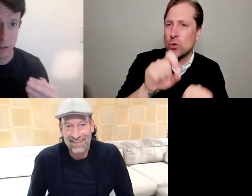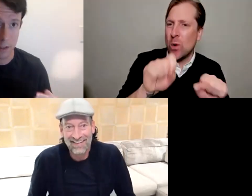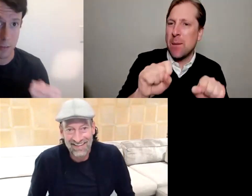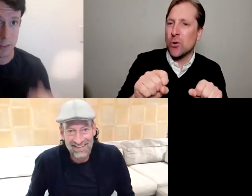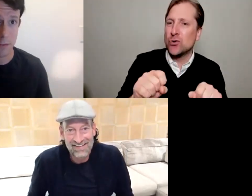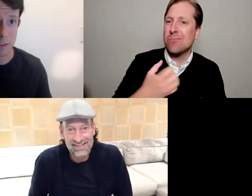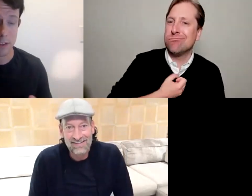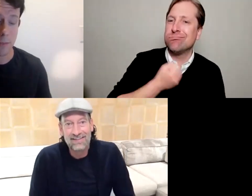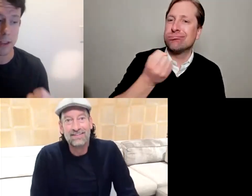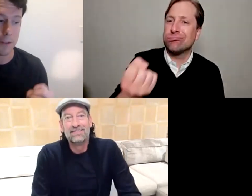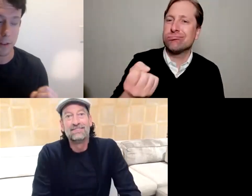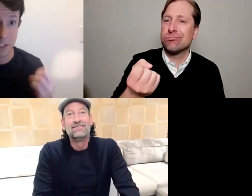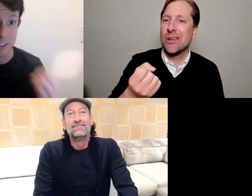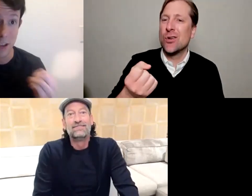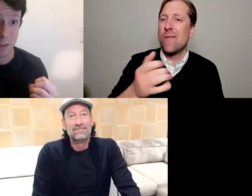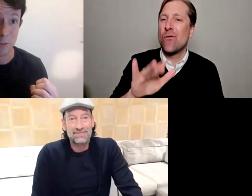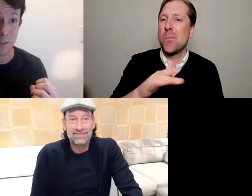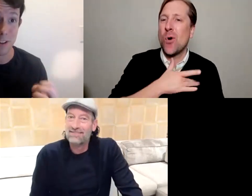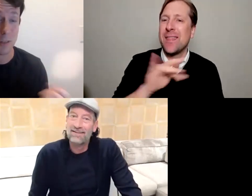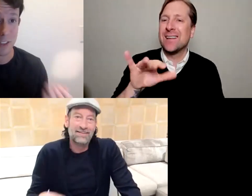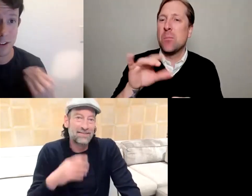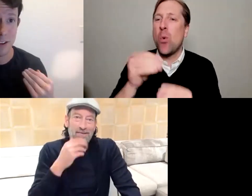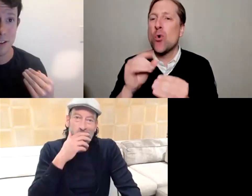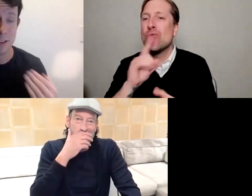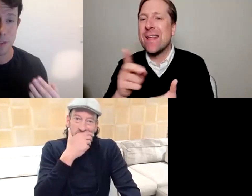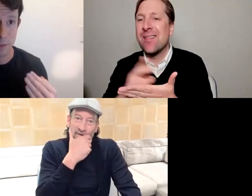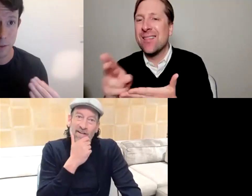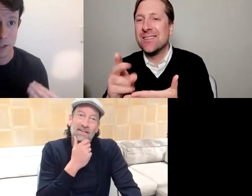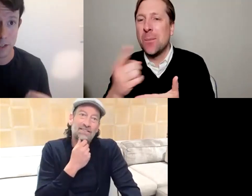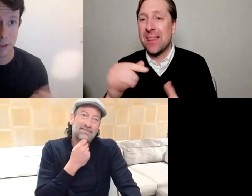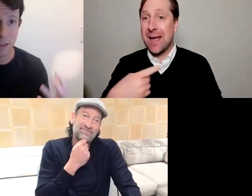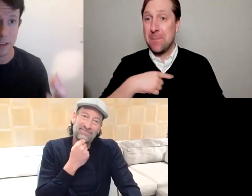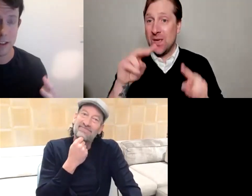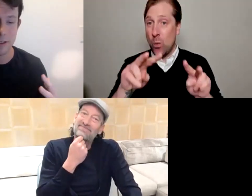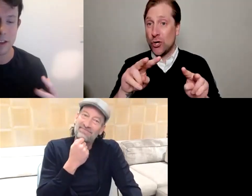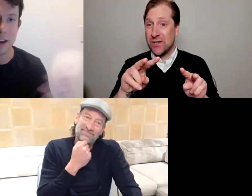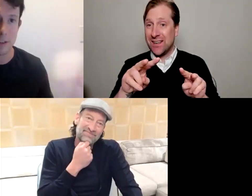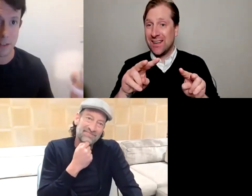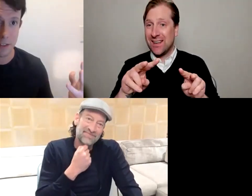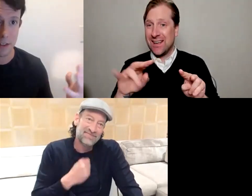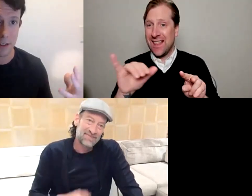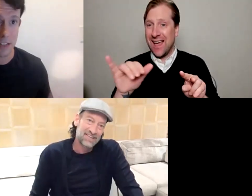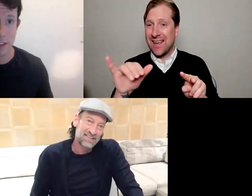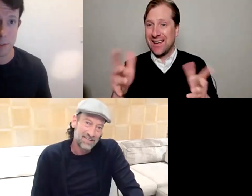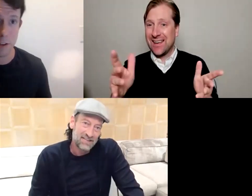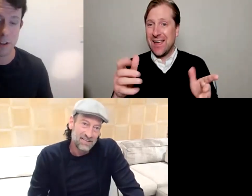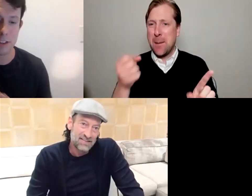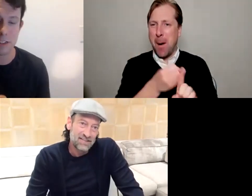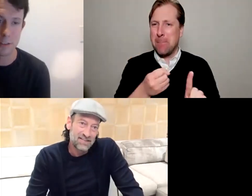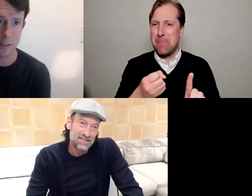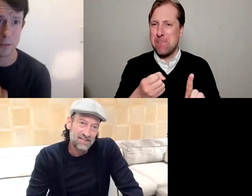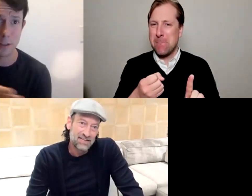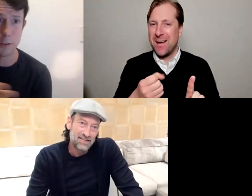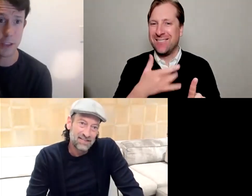bring to this specifically to make it feel just that much more real, which then someone like me watching, it hits that much harder because it